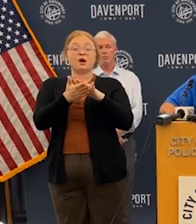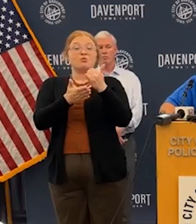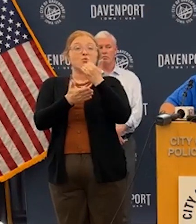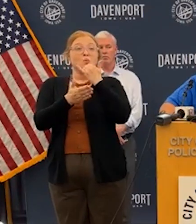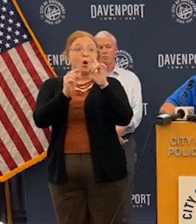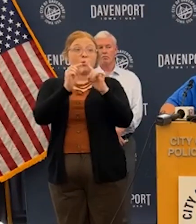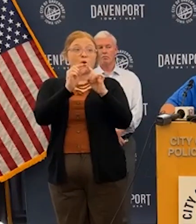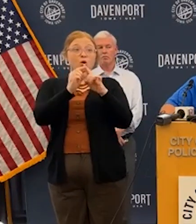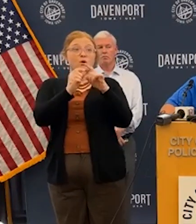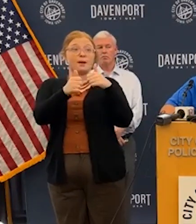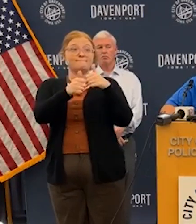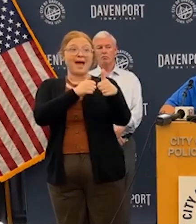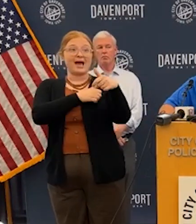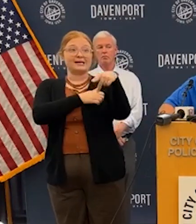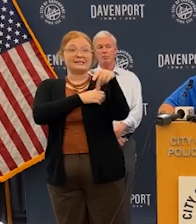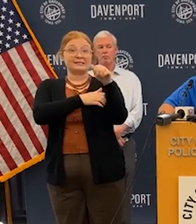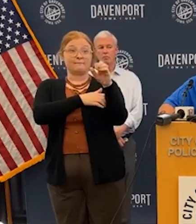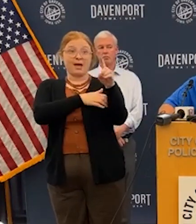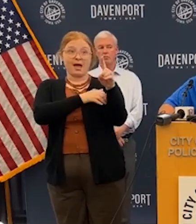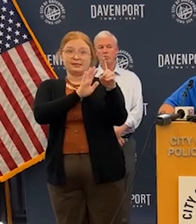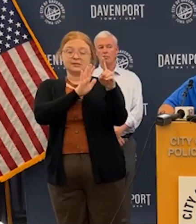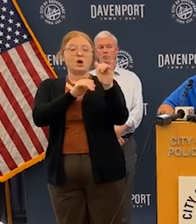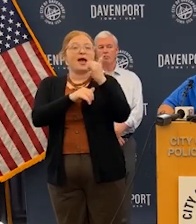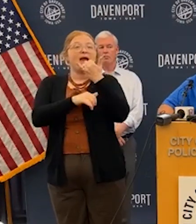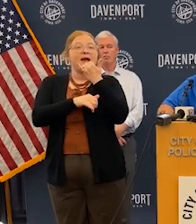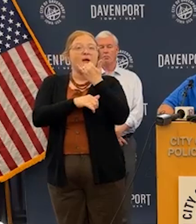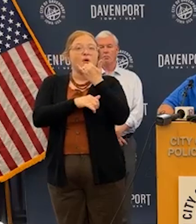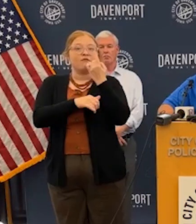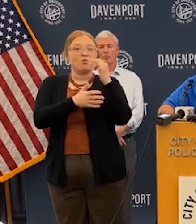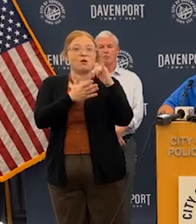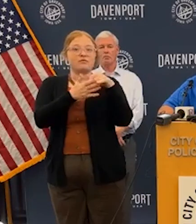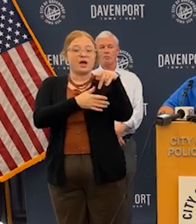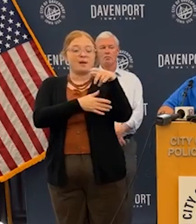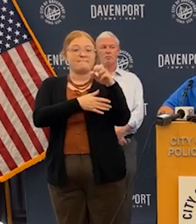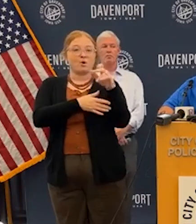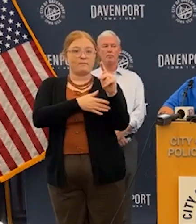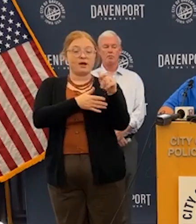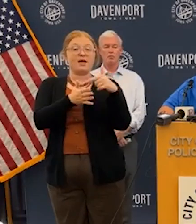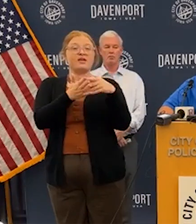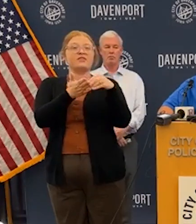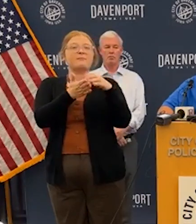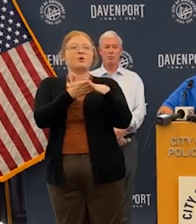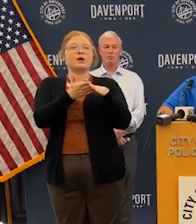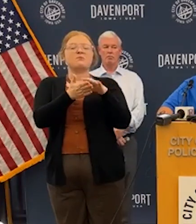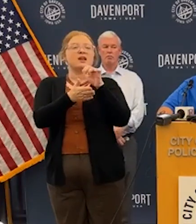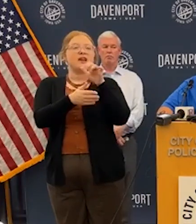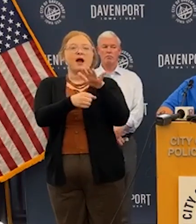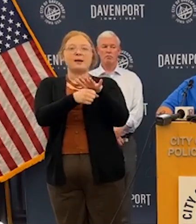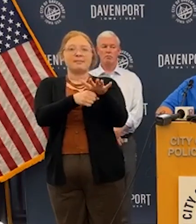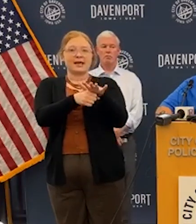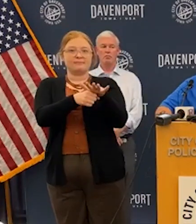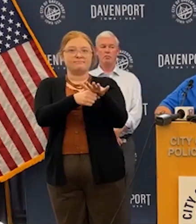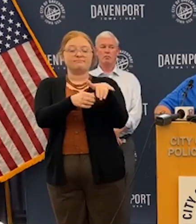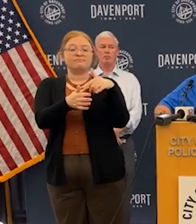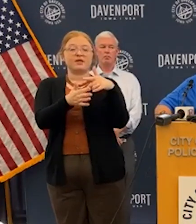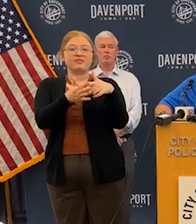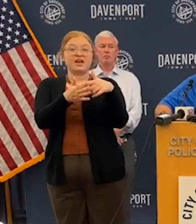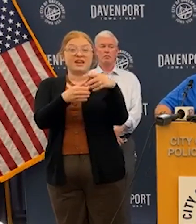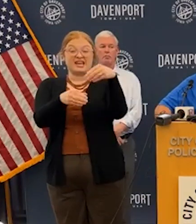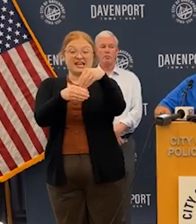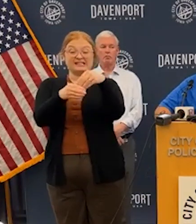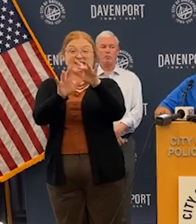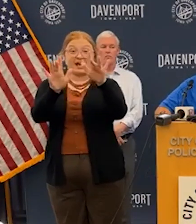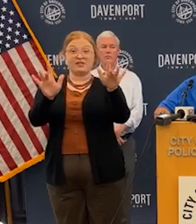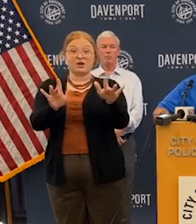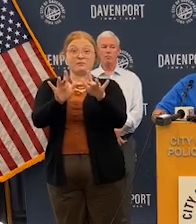permit, which made them change it to incomplete. And then when they made it incomplete, the internal glitch showed that